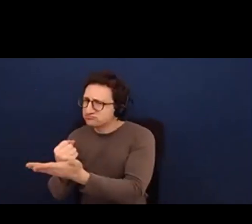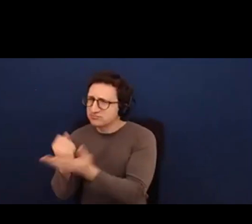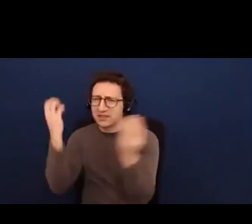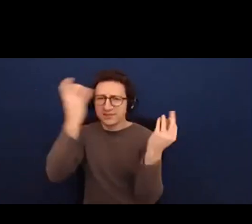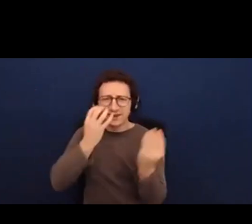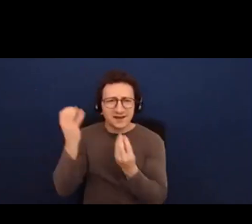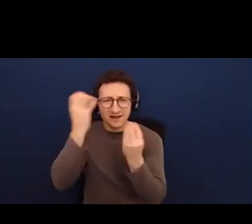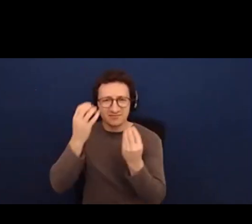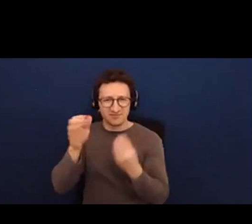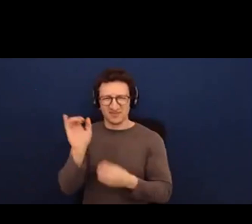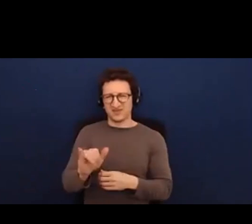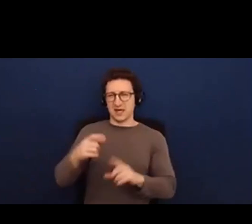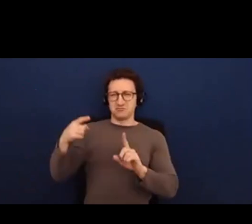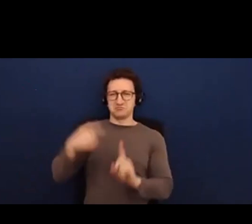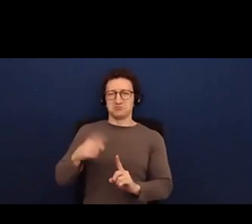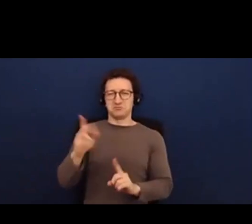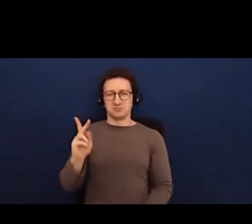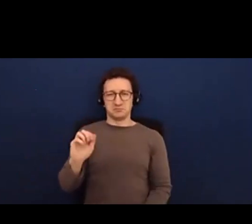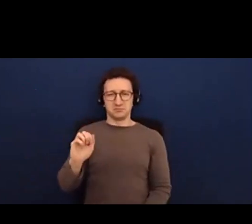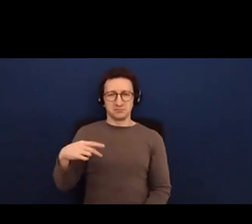think Kaplan is an embodiment of